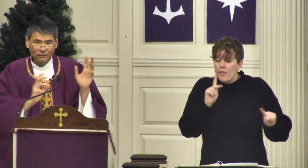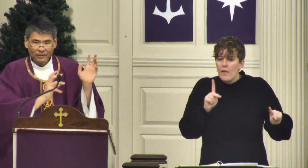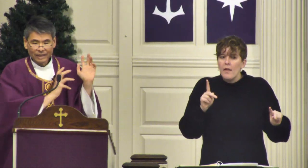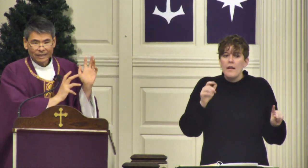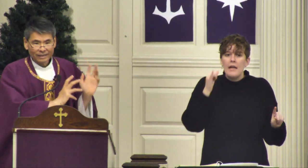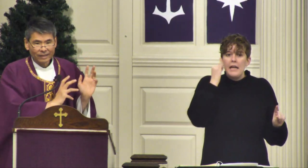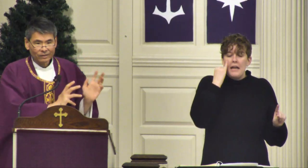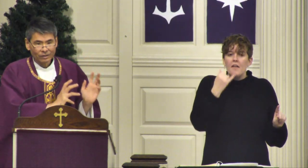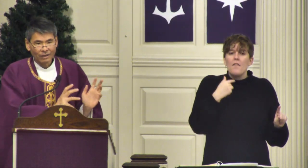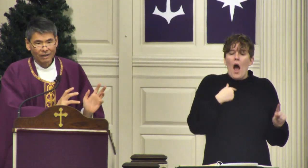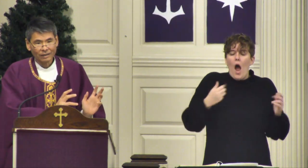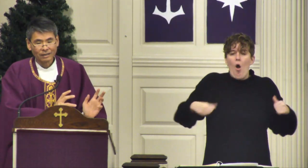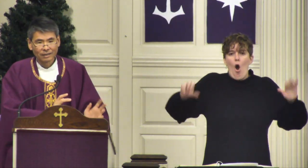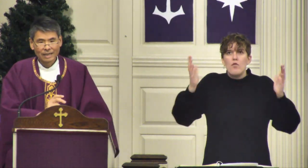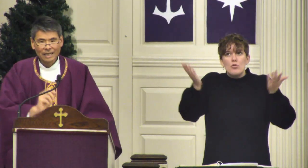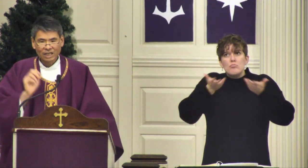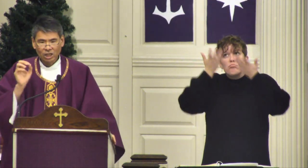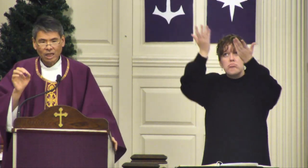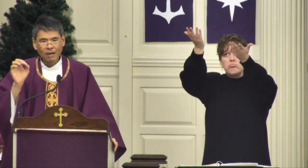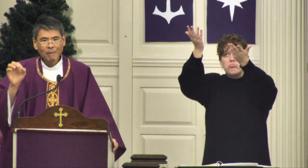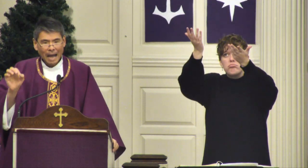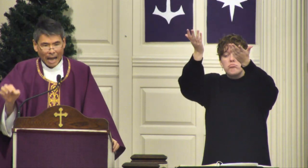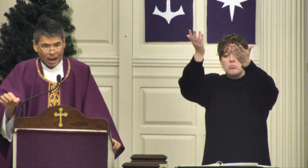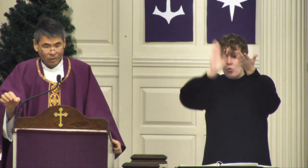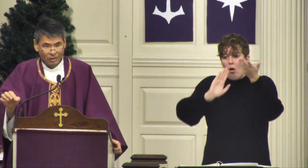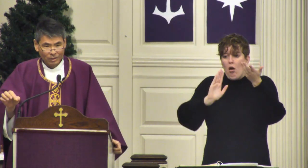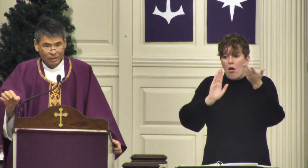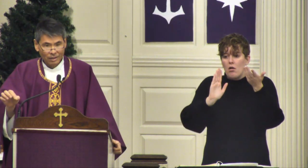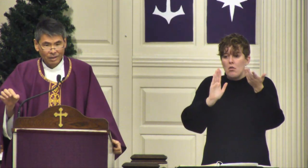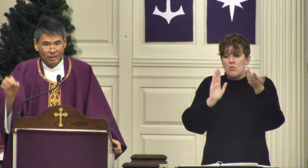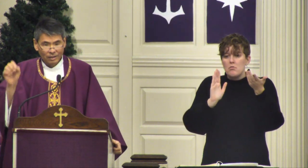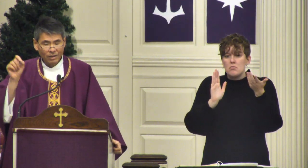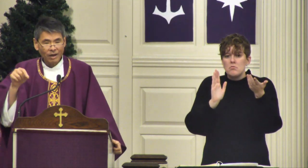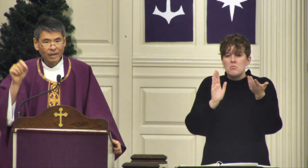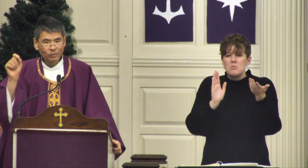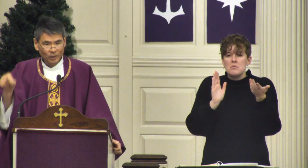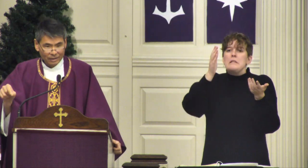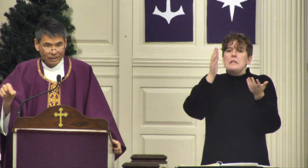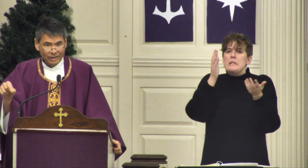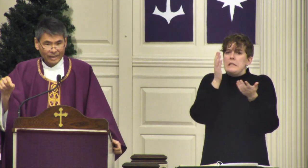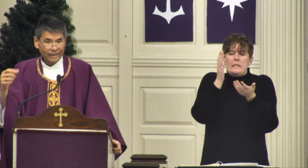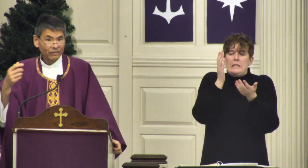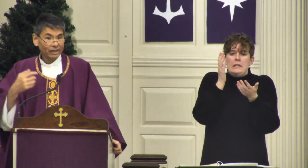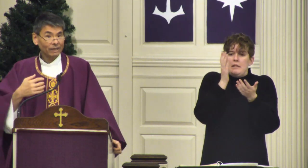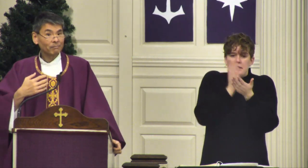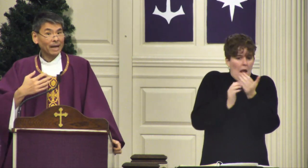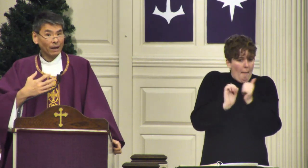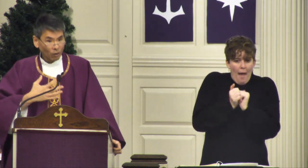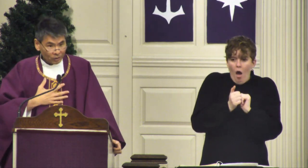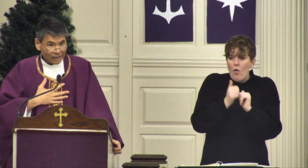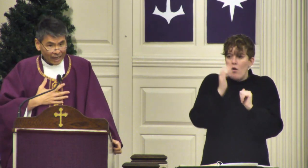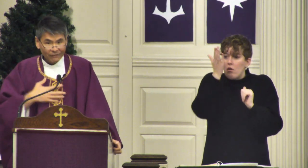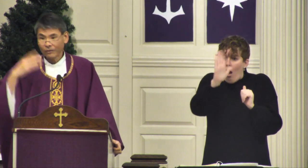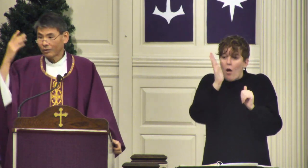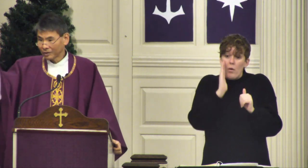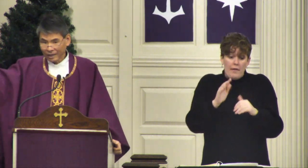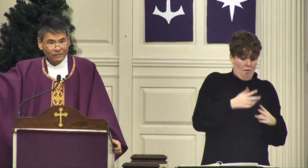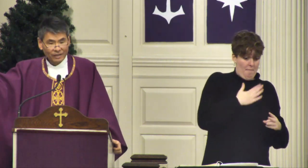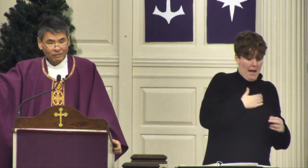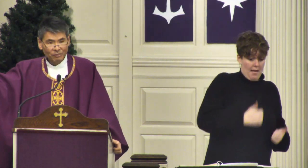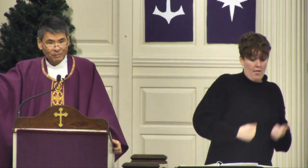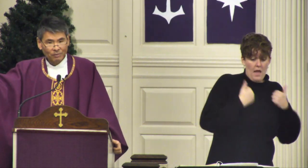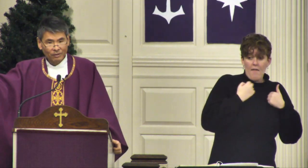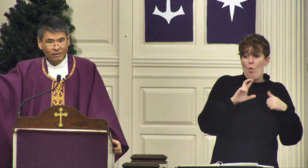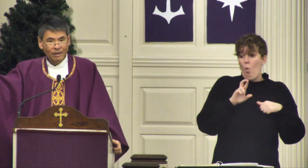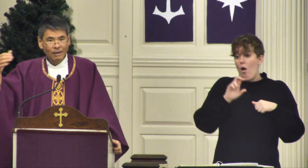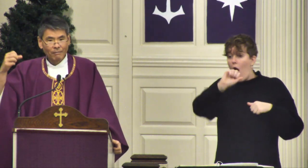these things to God, somehow God will, either in my own life or in the lives of other